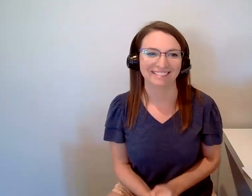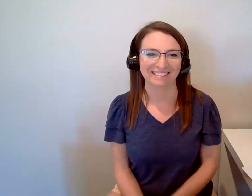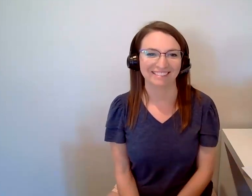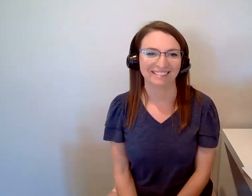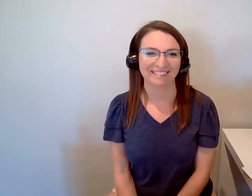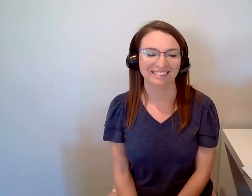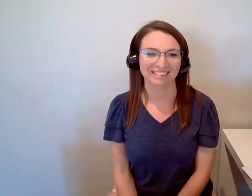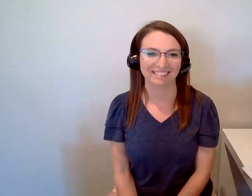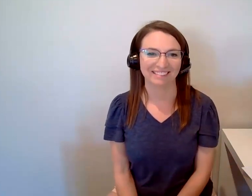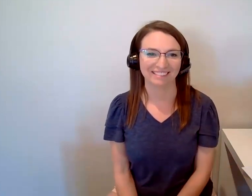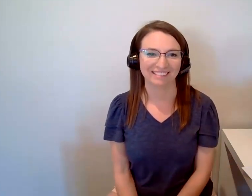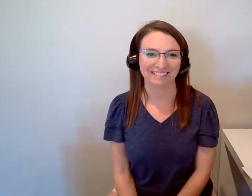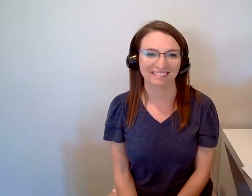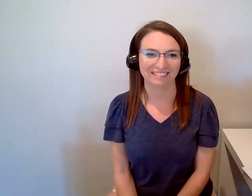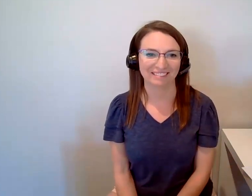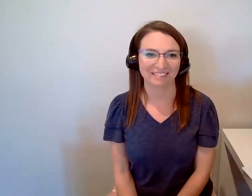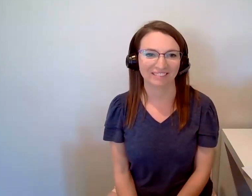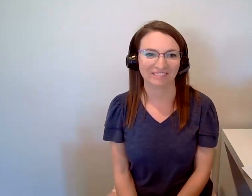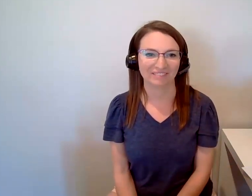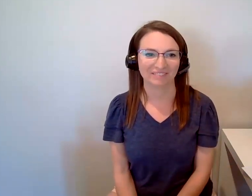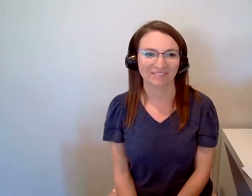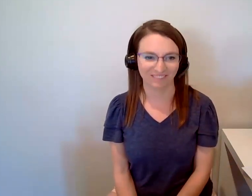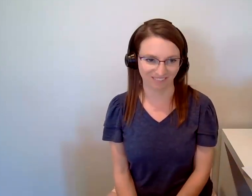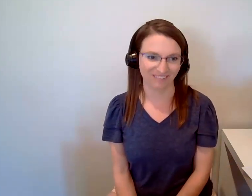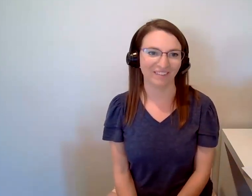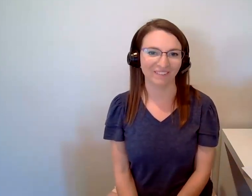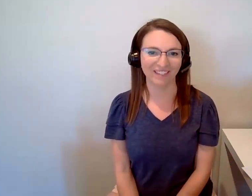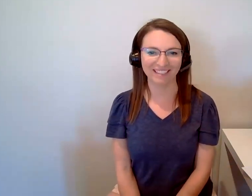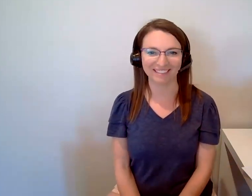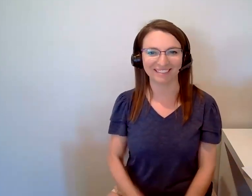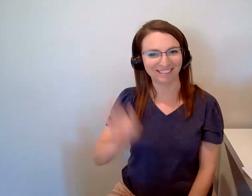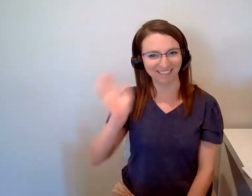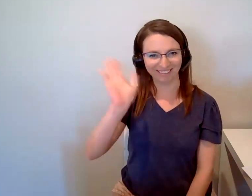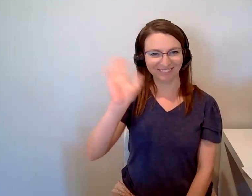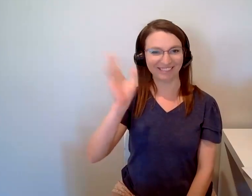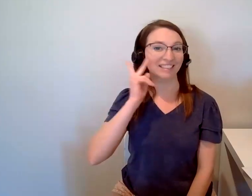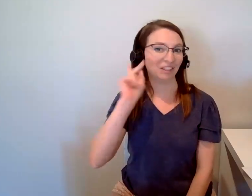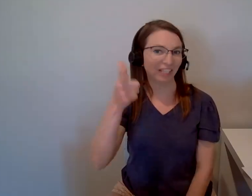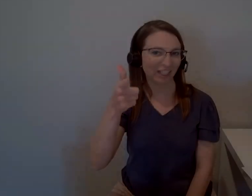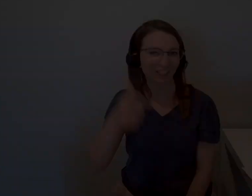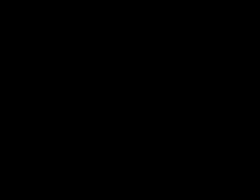evening, and we'll see you next week. All right, see you later.